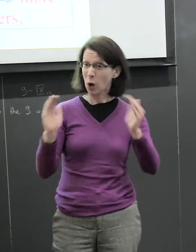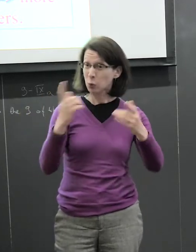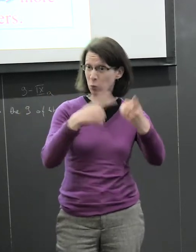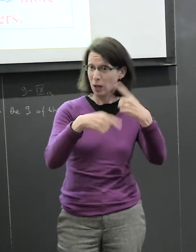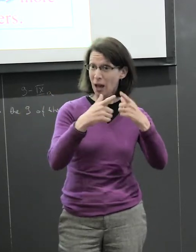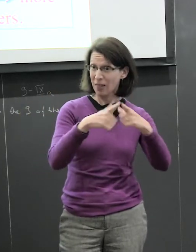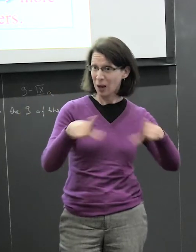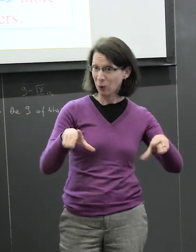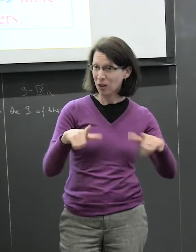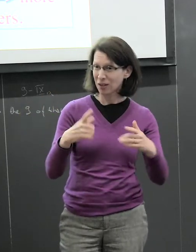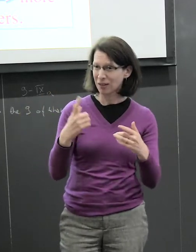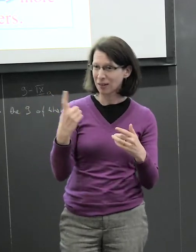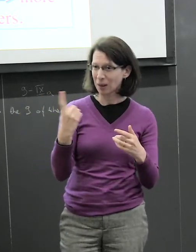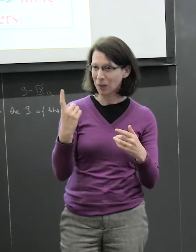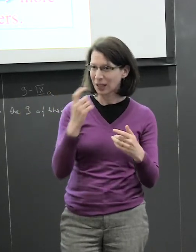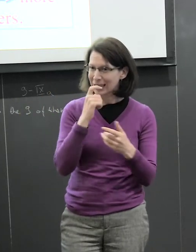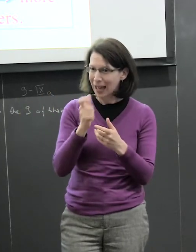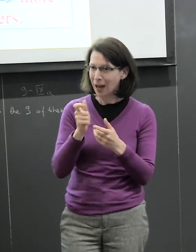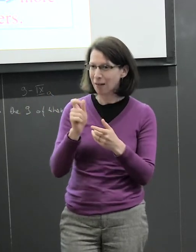Okay, so